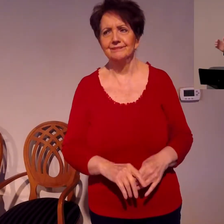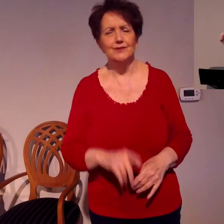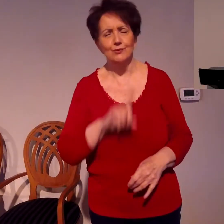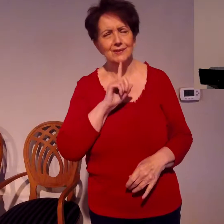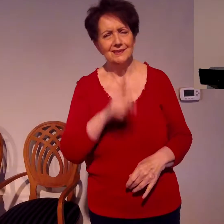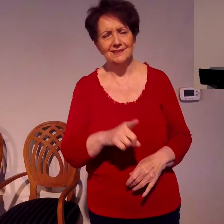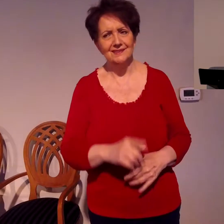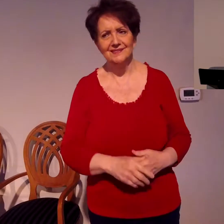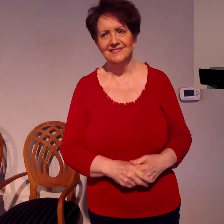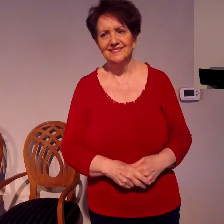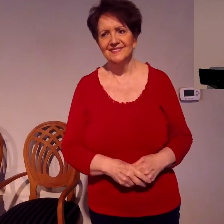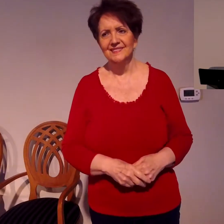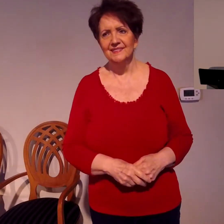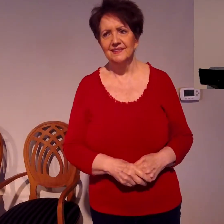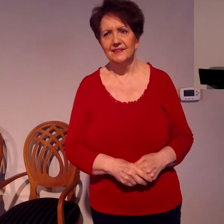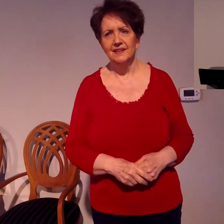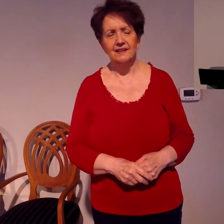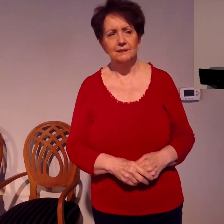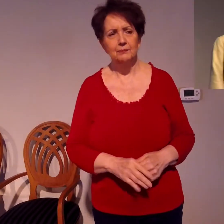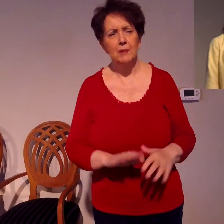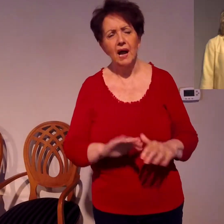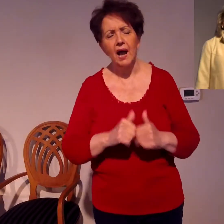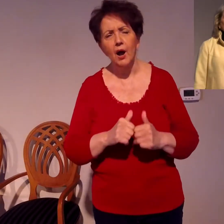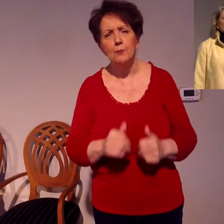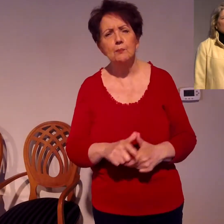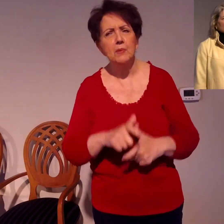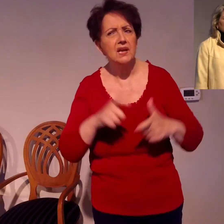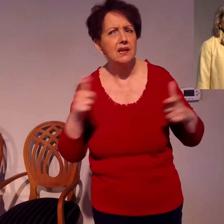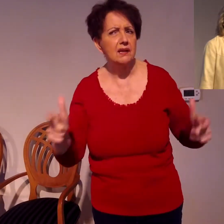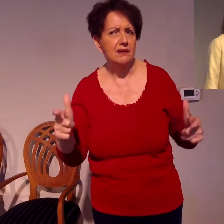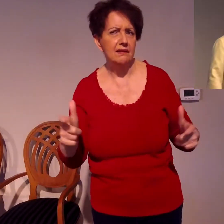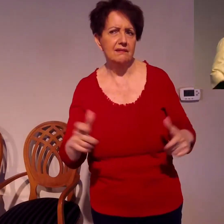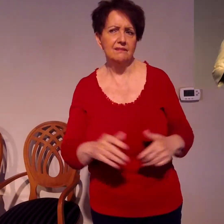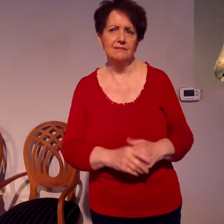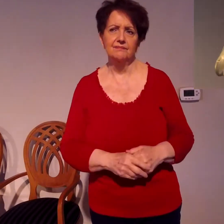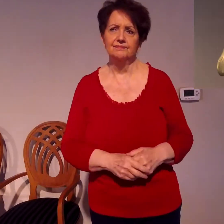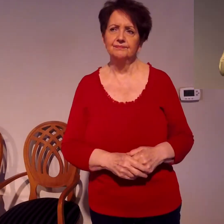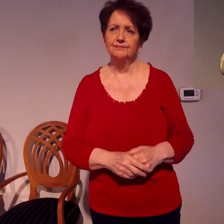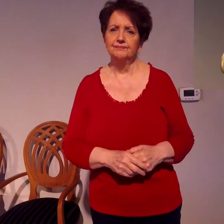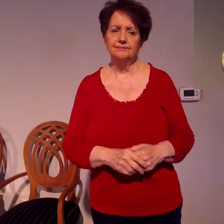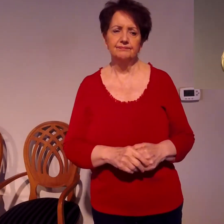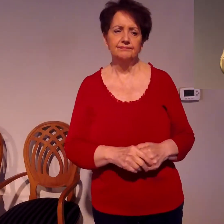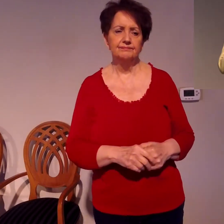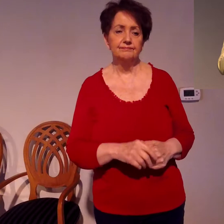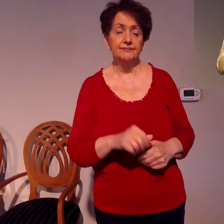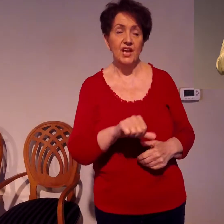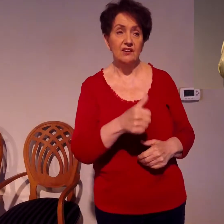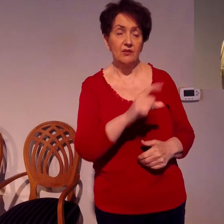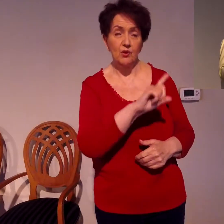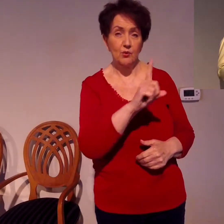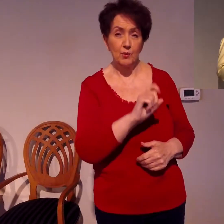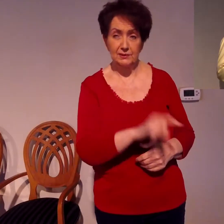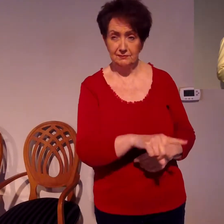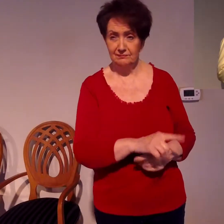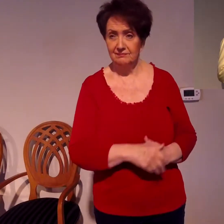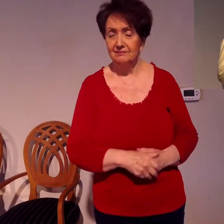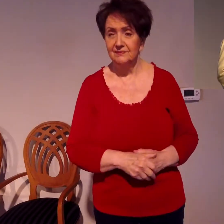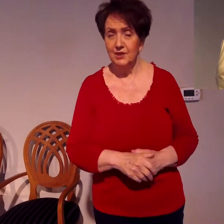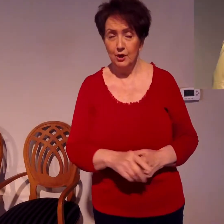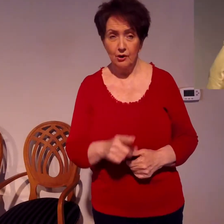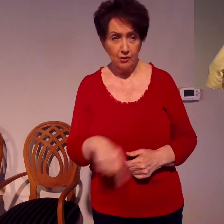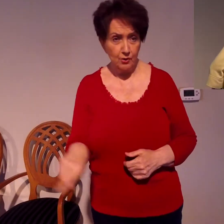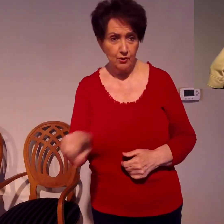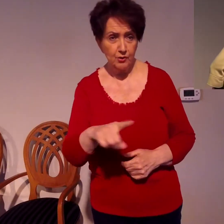It's like, how big? You know, another way to ask it is like, okay, are you